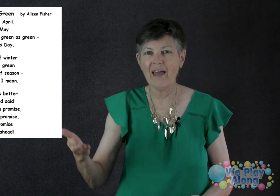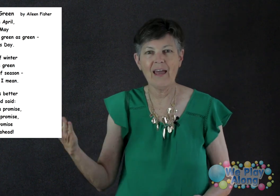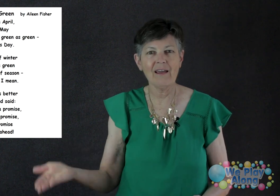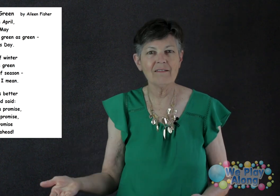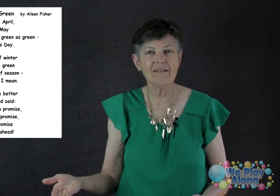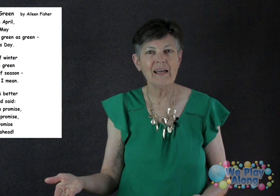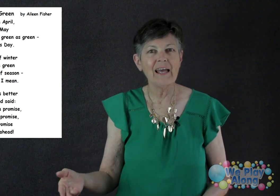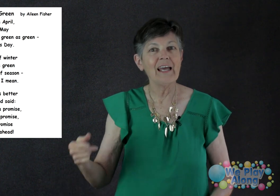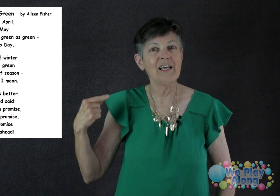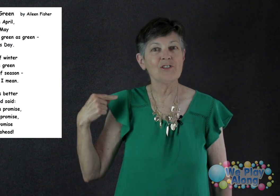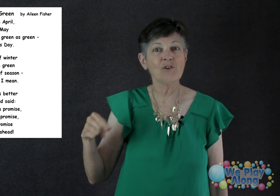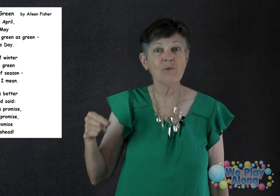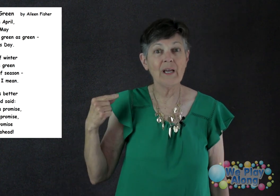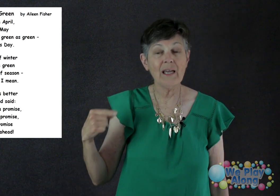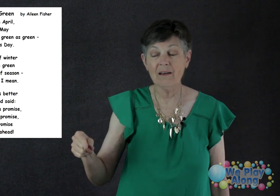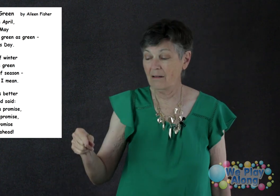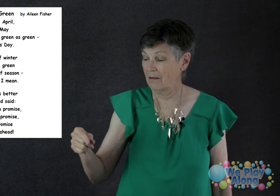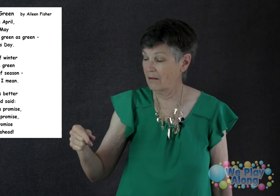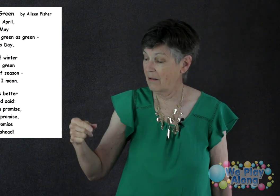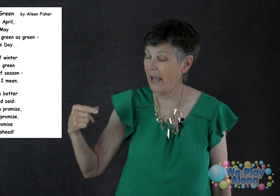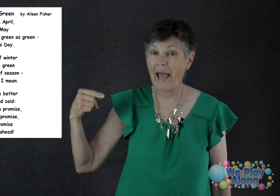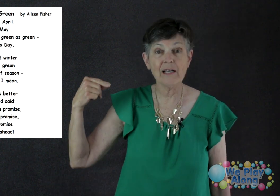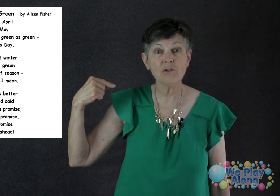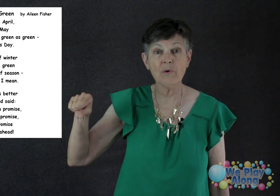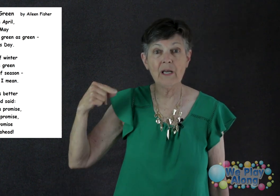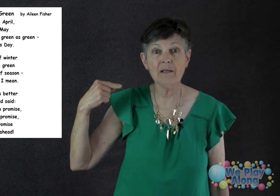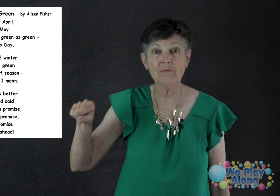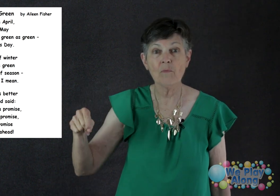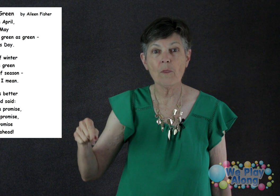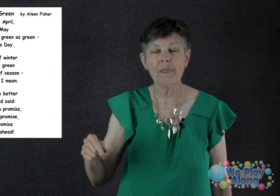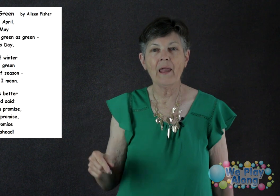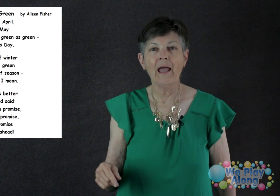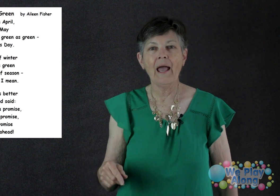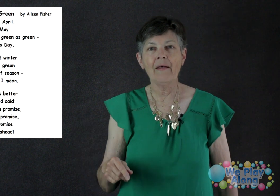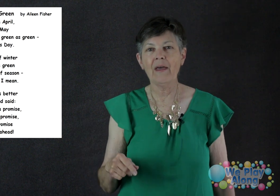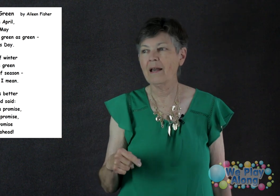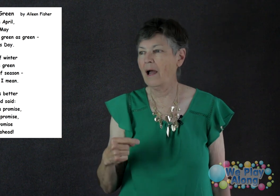everything is green as green, and then